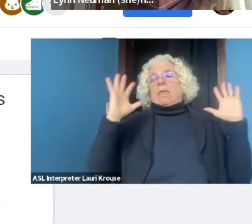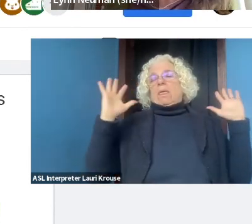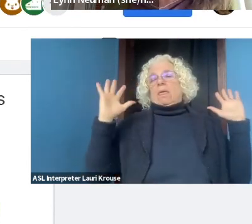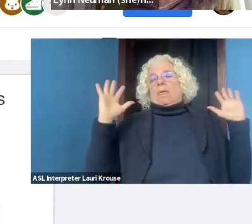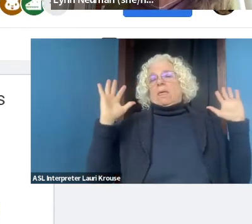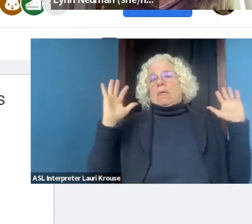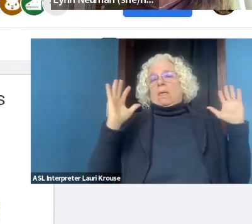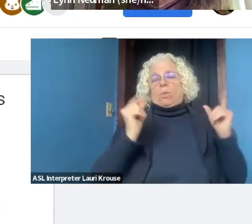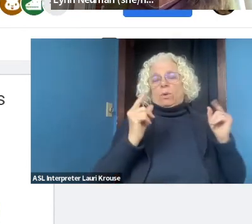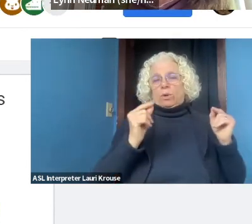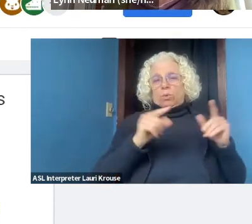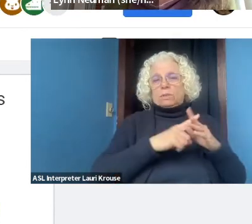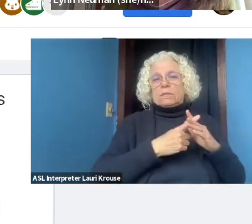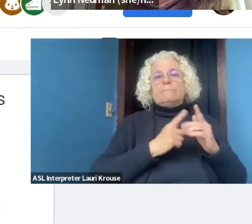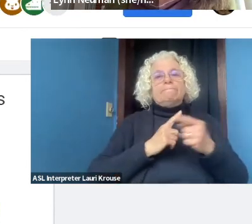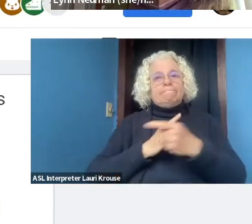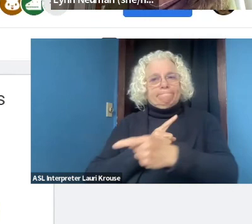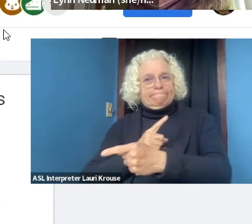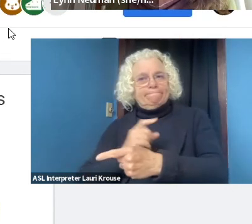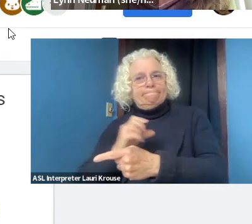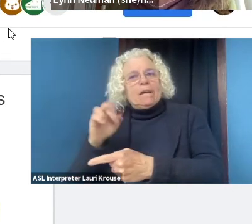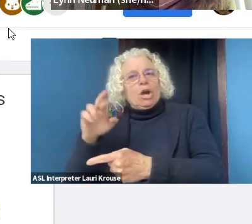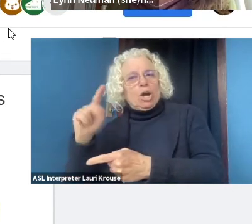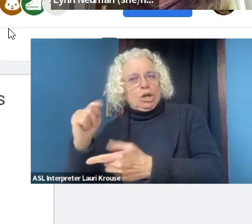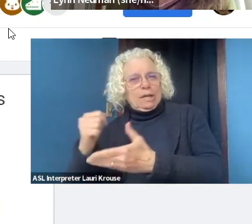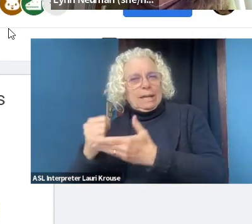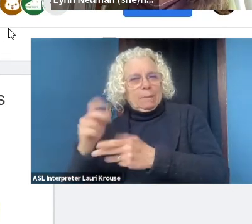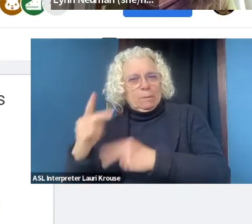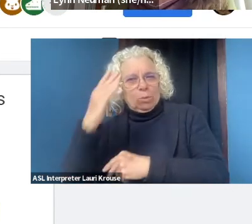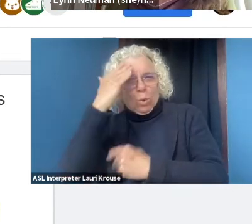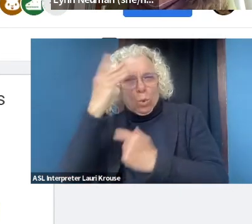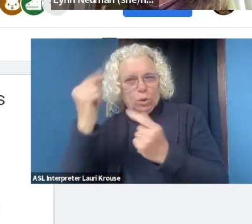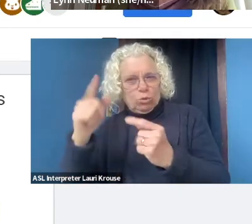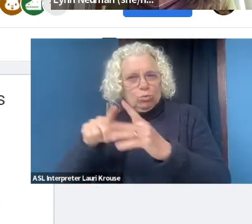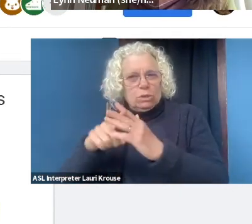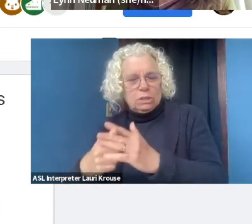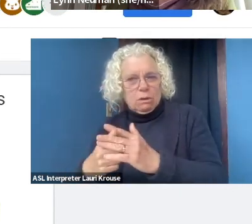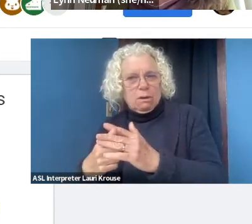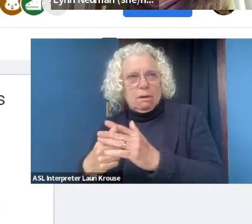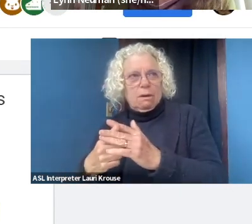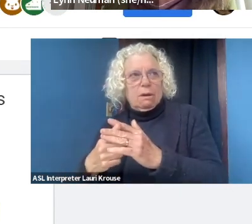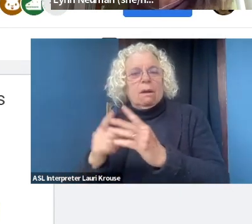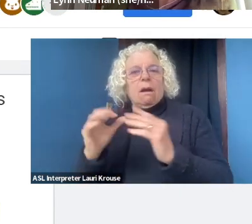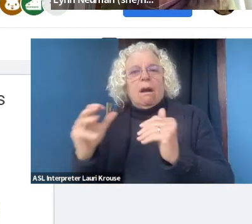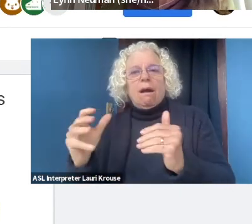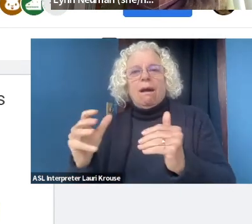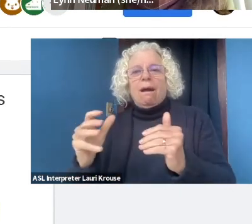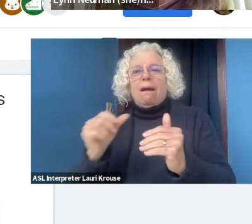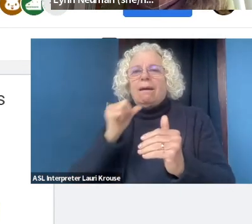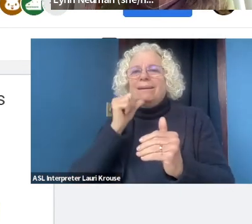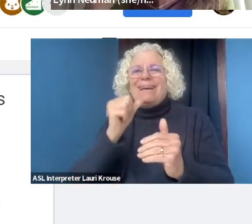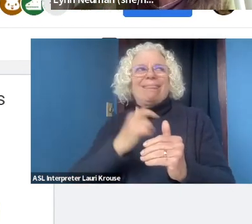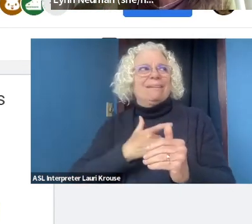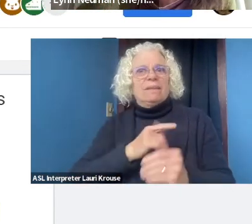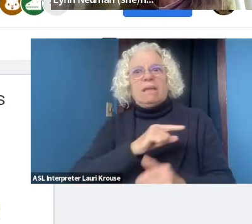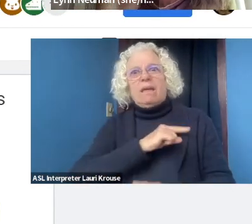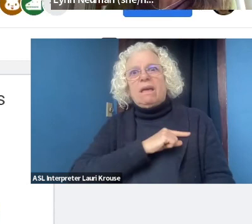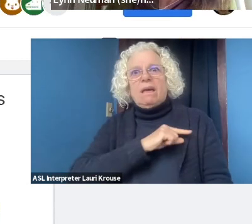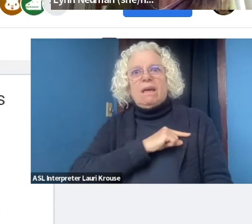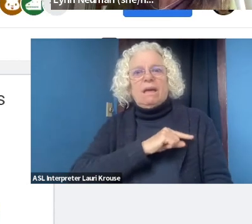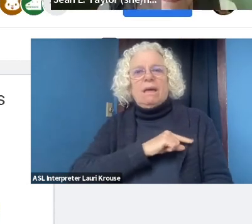activation of the arts can help people start in a way that's like not threatening or like guilting them into something,